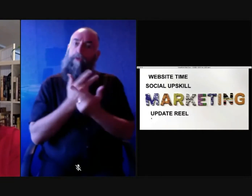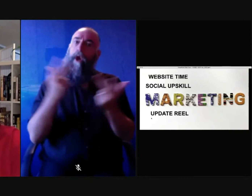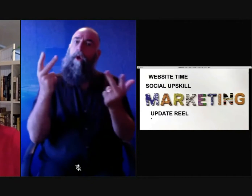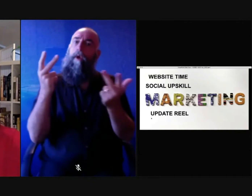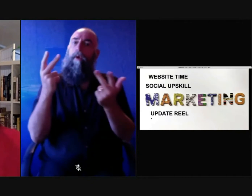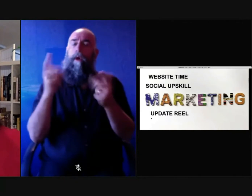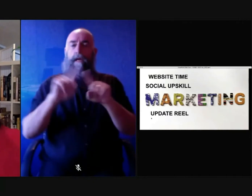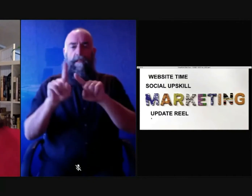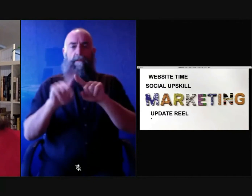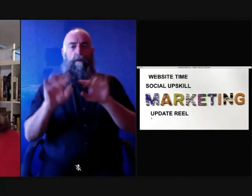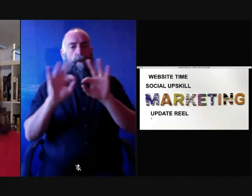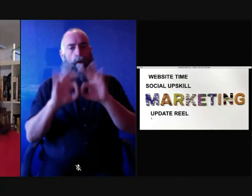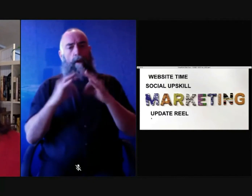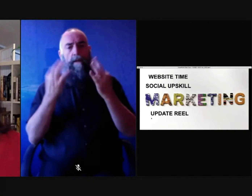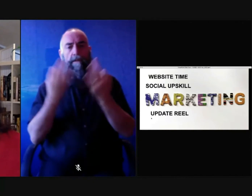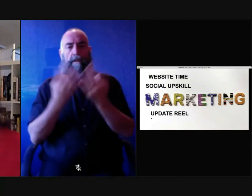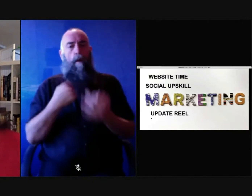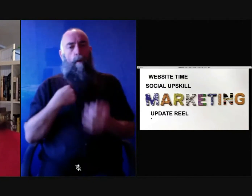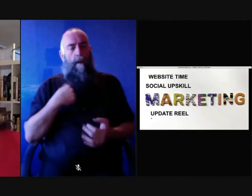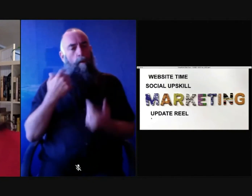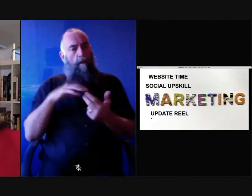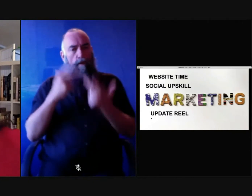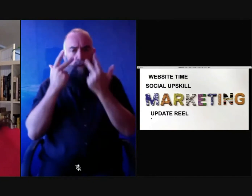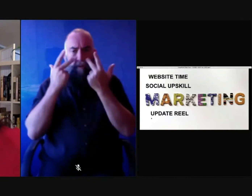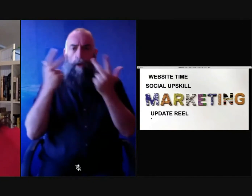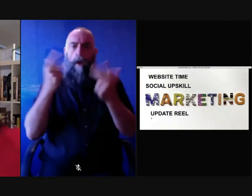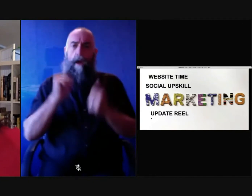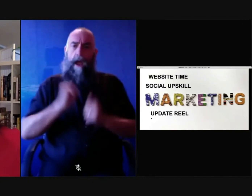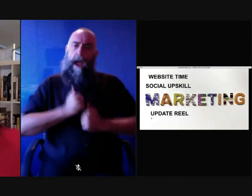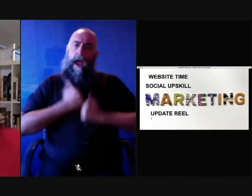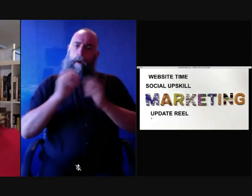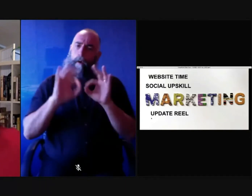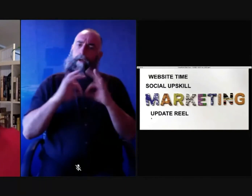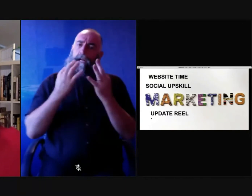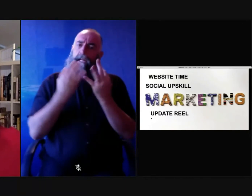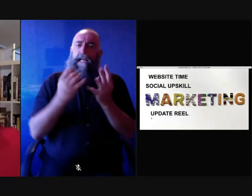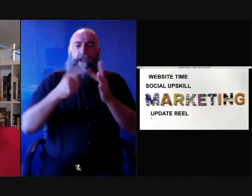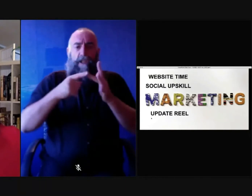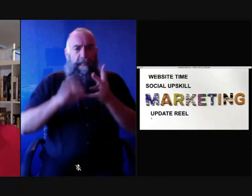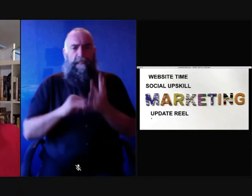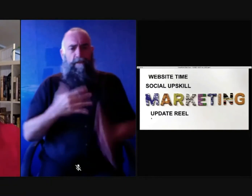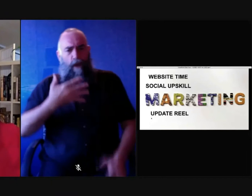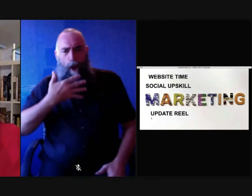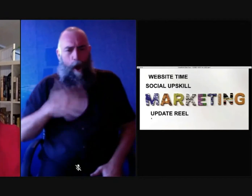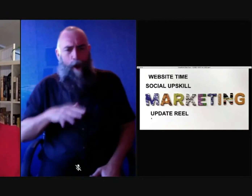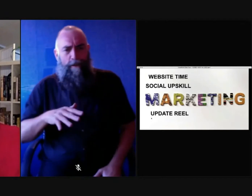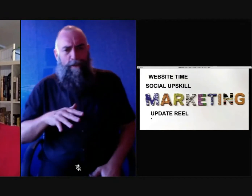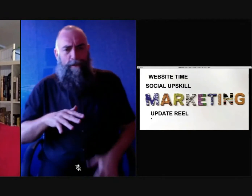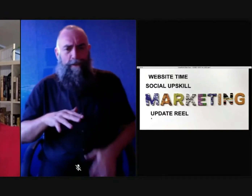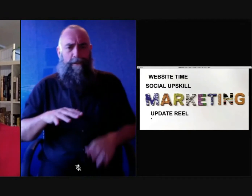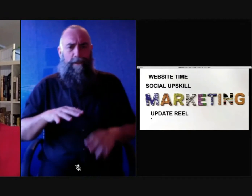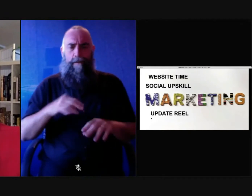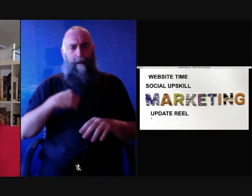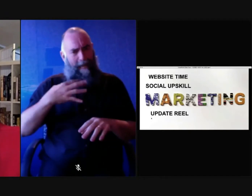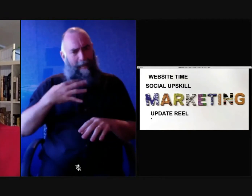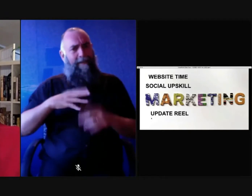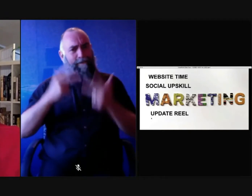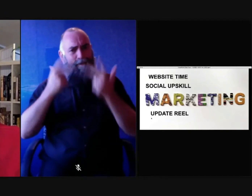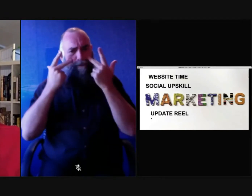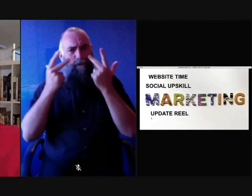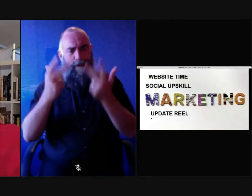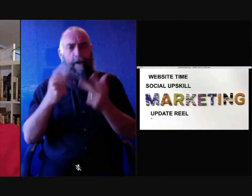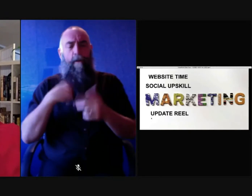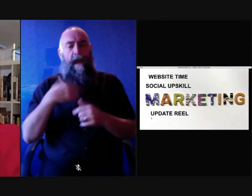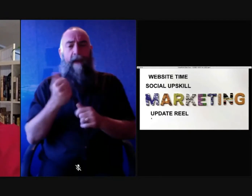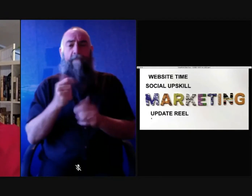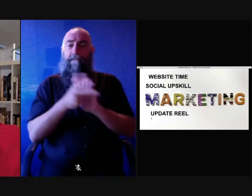organisation is as hot as it could possibly be. It might also be the time for you to start exploring some of those video